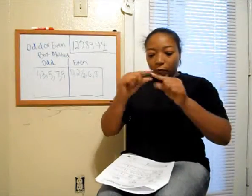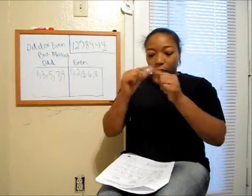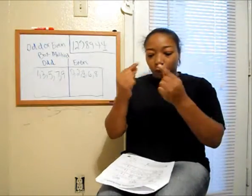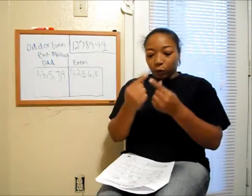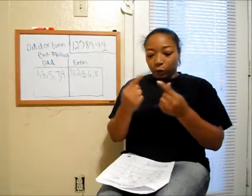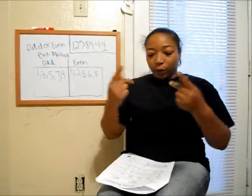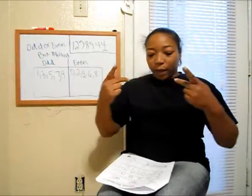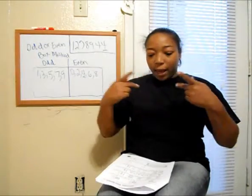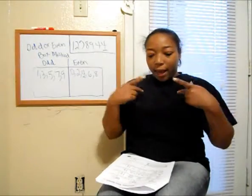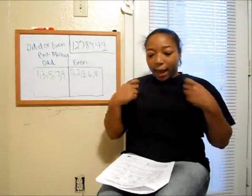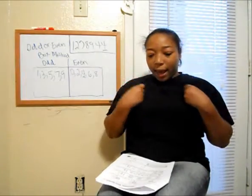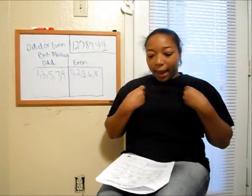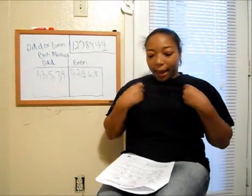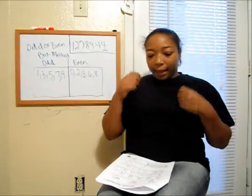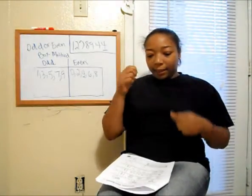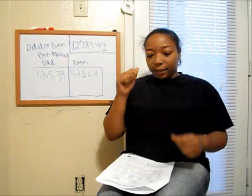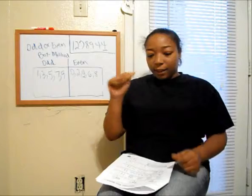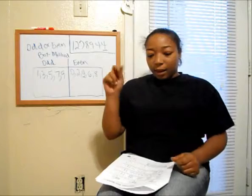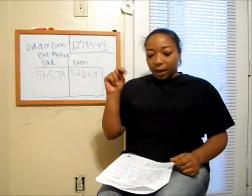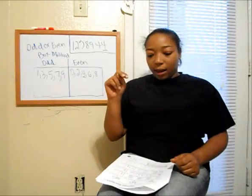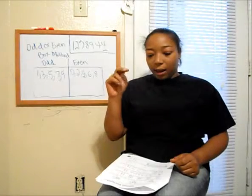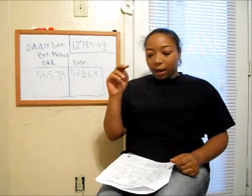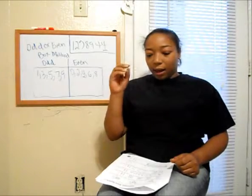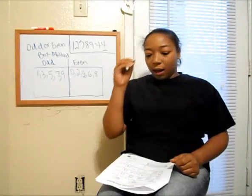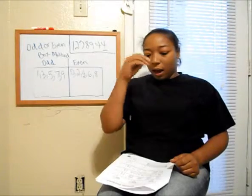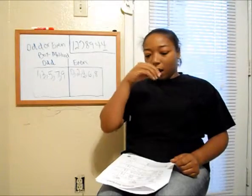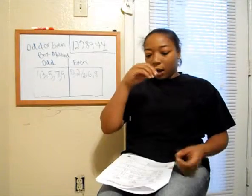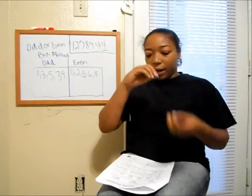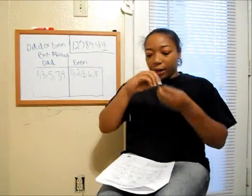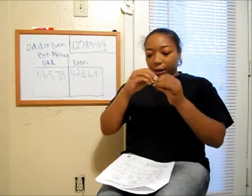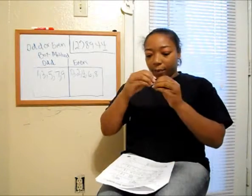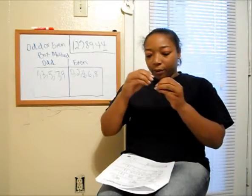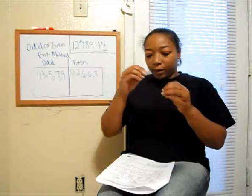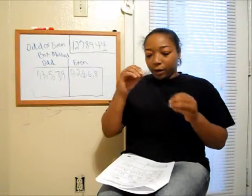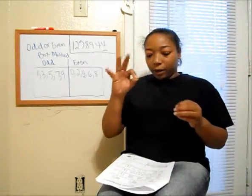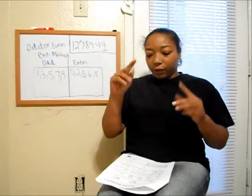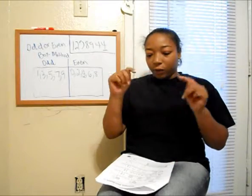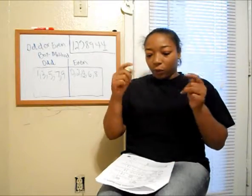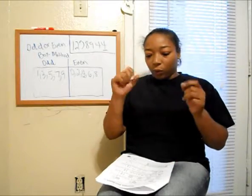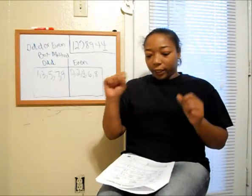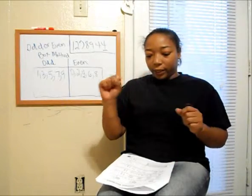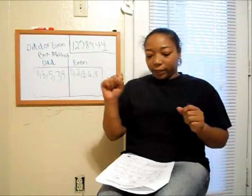which group has an odd number of toys?